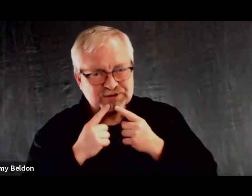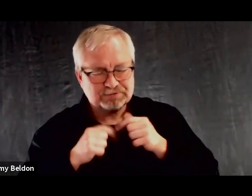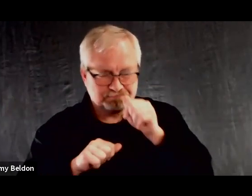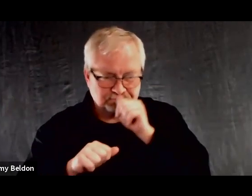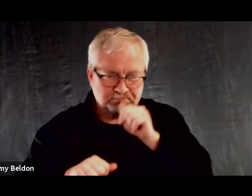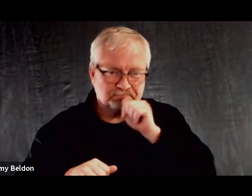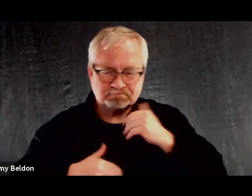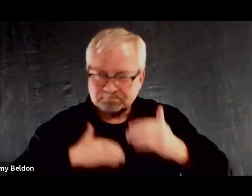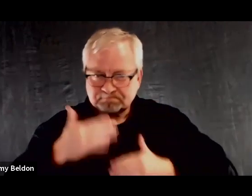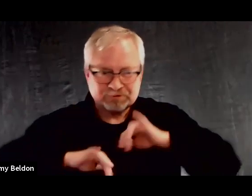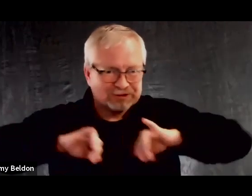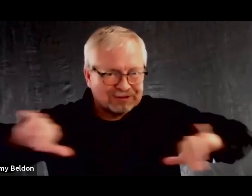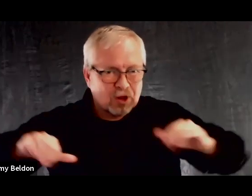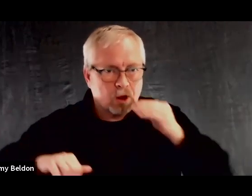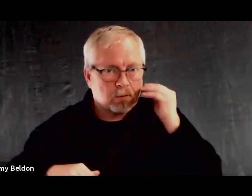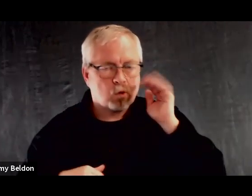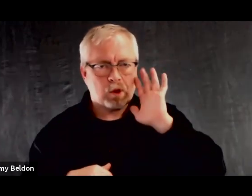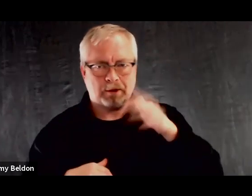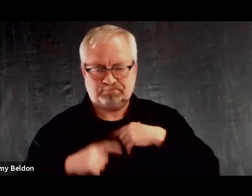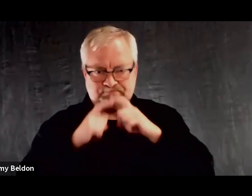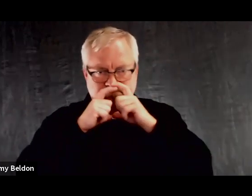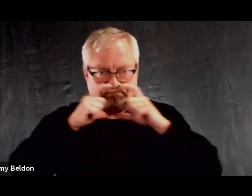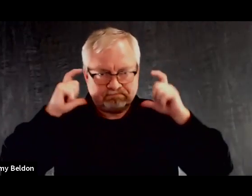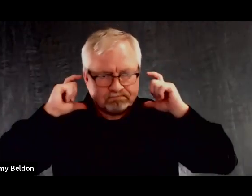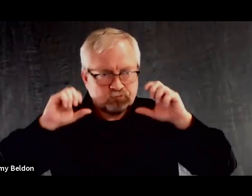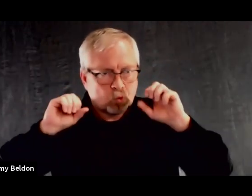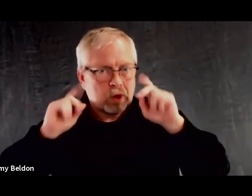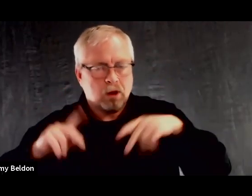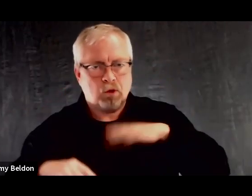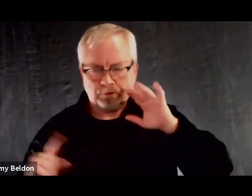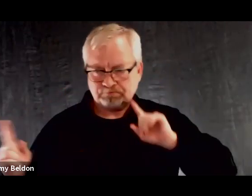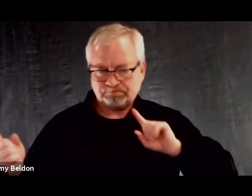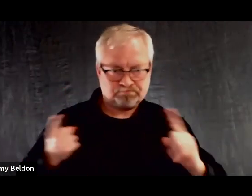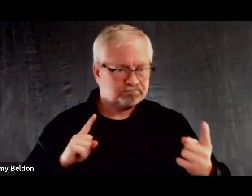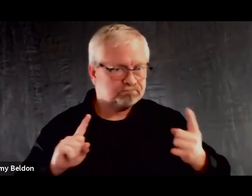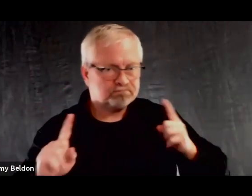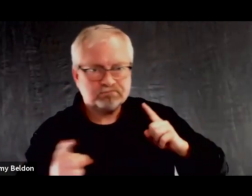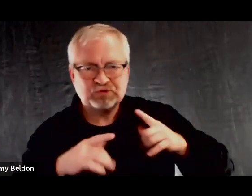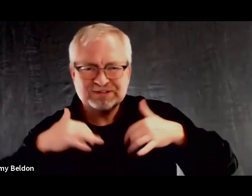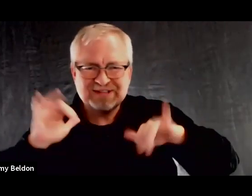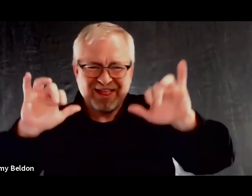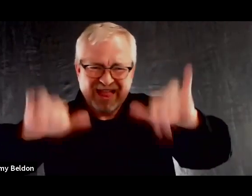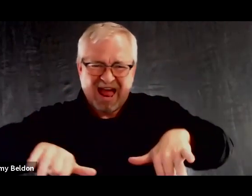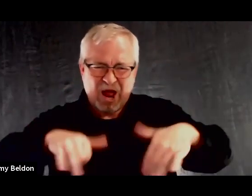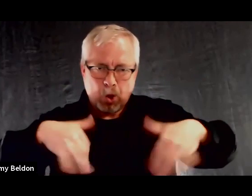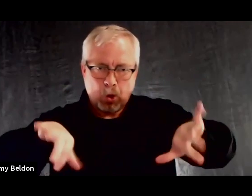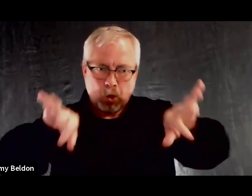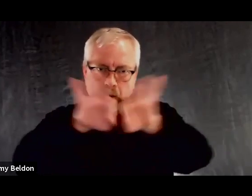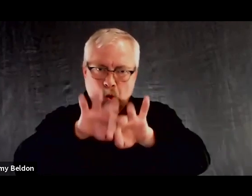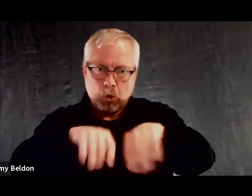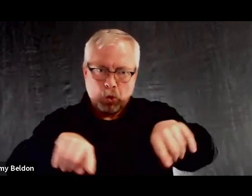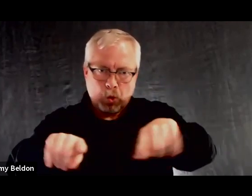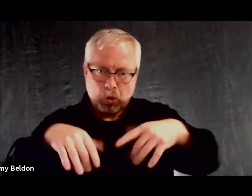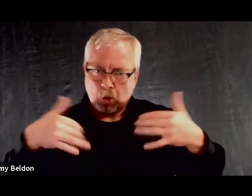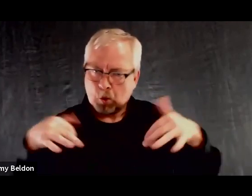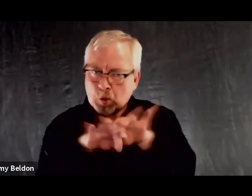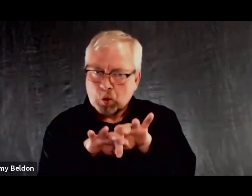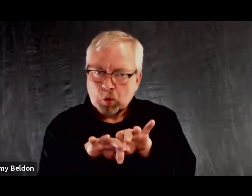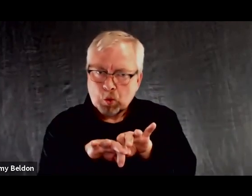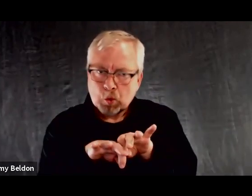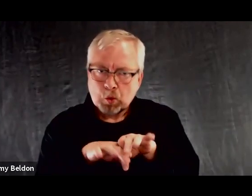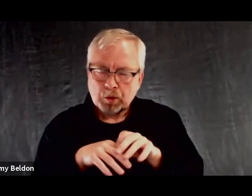can point to some success in having managed this, pretty well, at